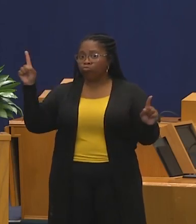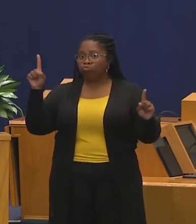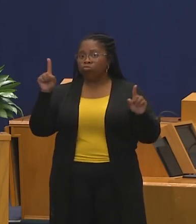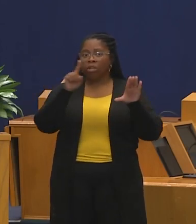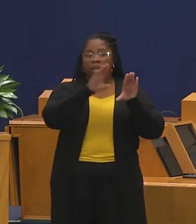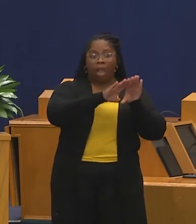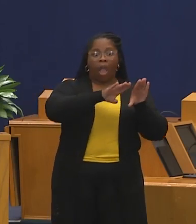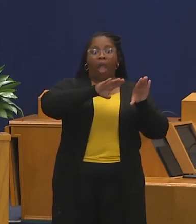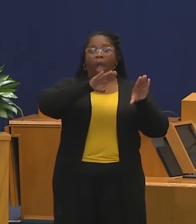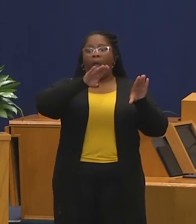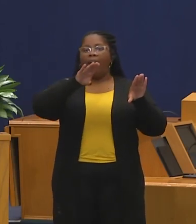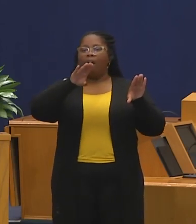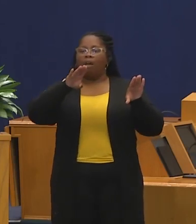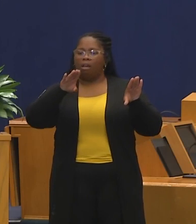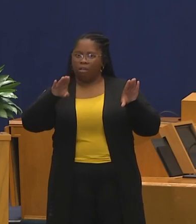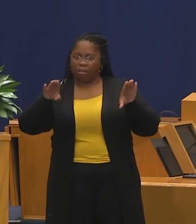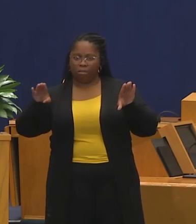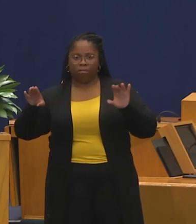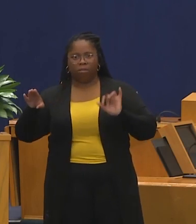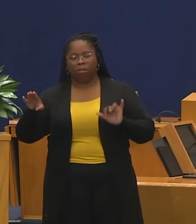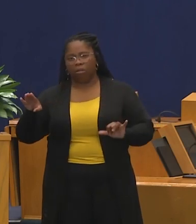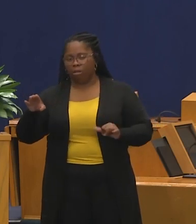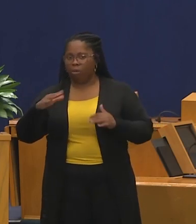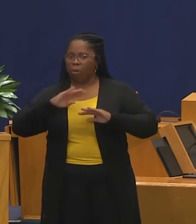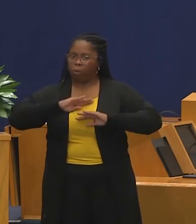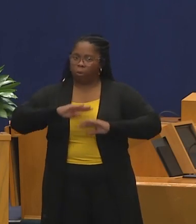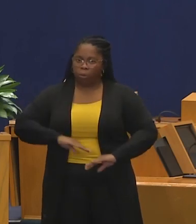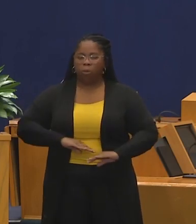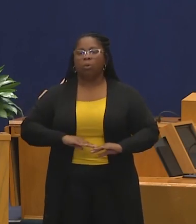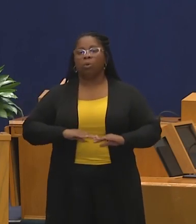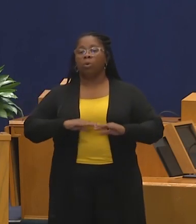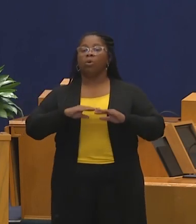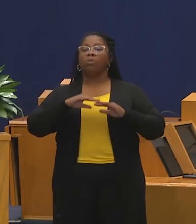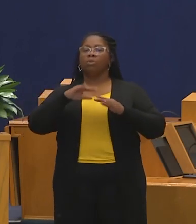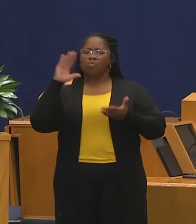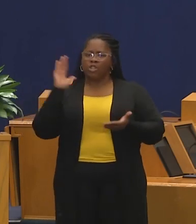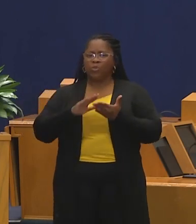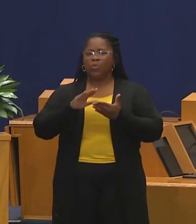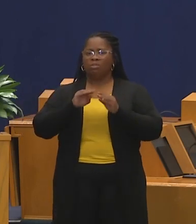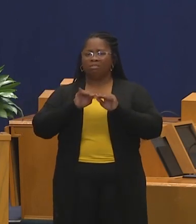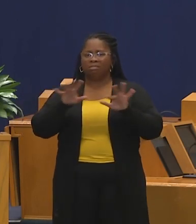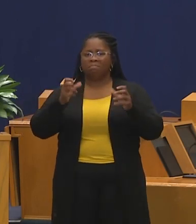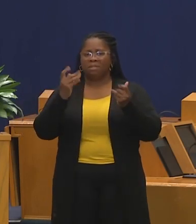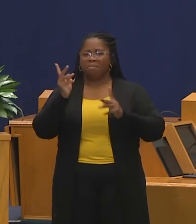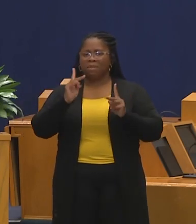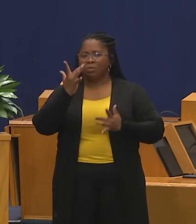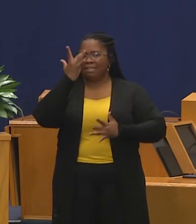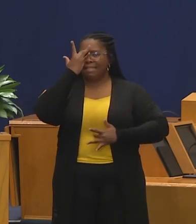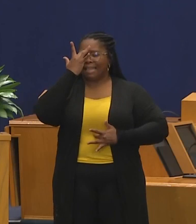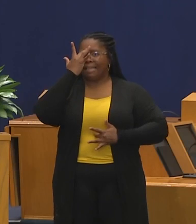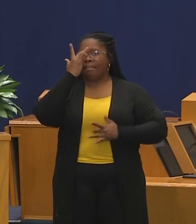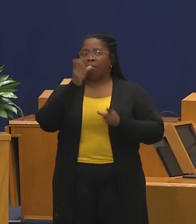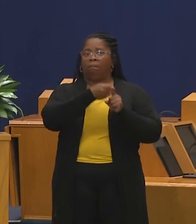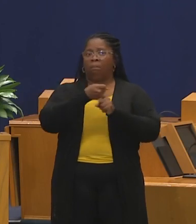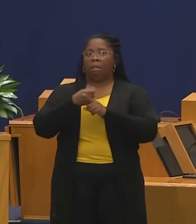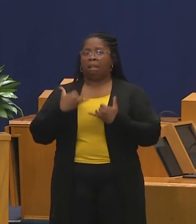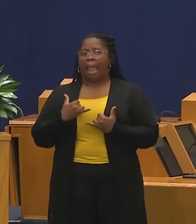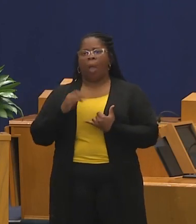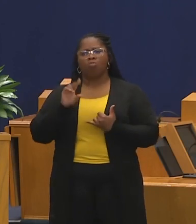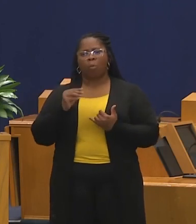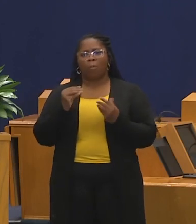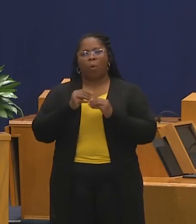curve, they have reduced that peak, they have pushed that peak out into the future, and they have made it so that the hospital system is